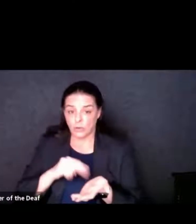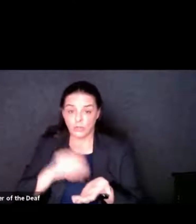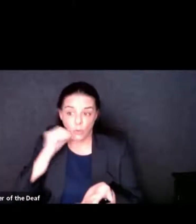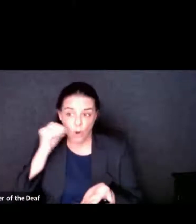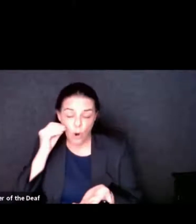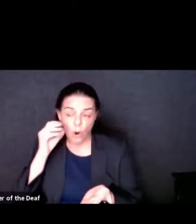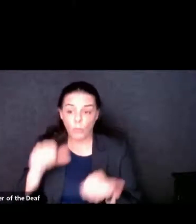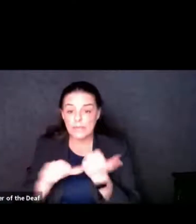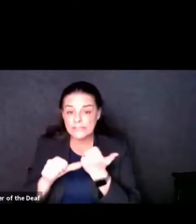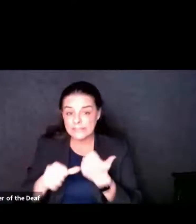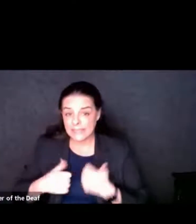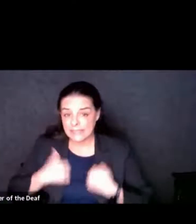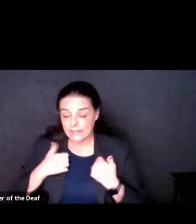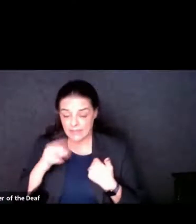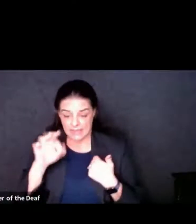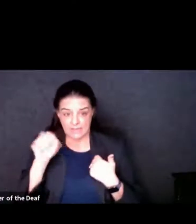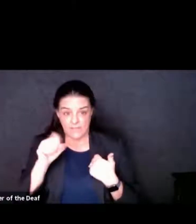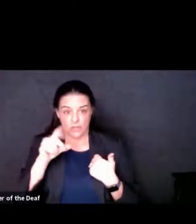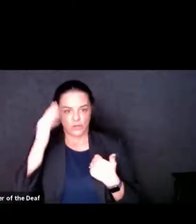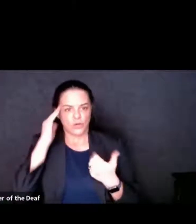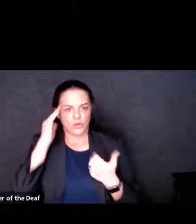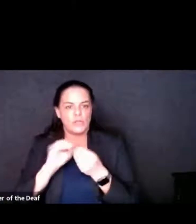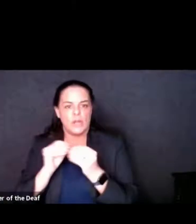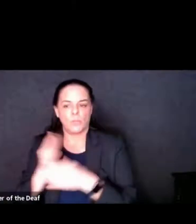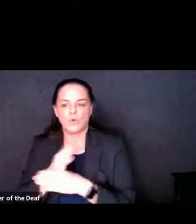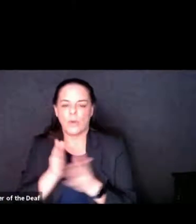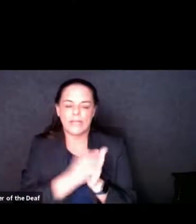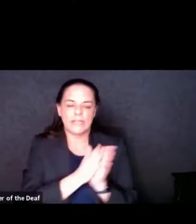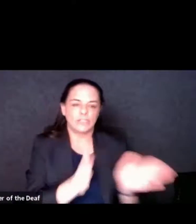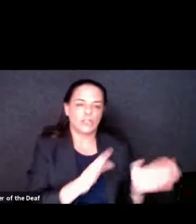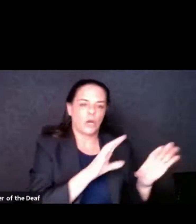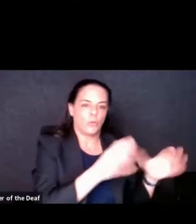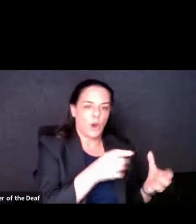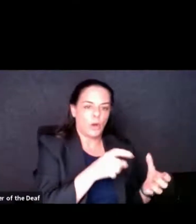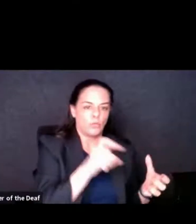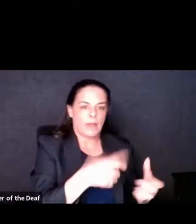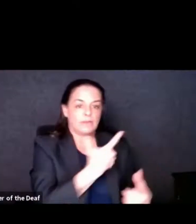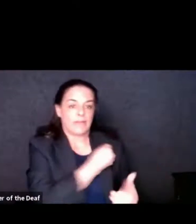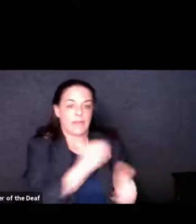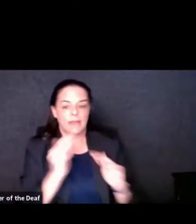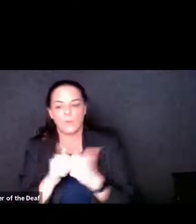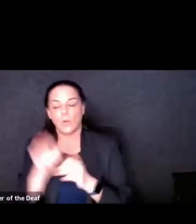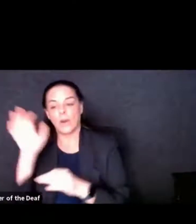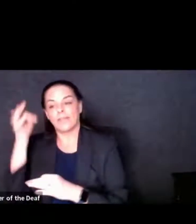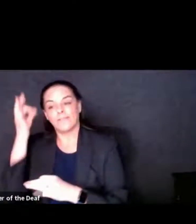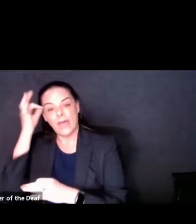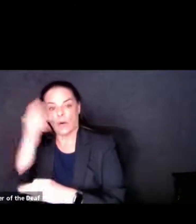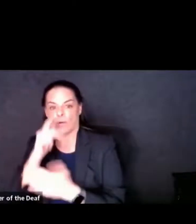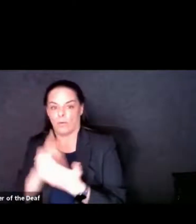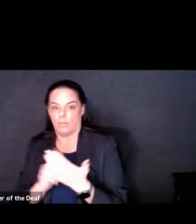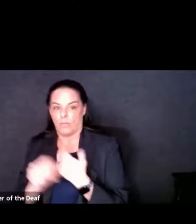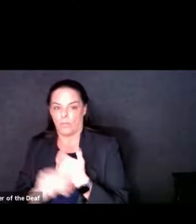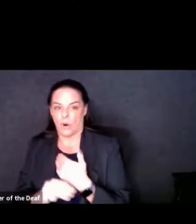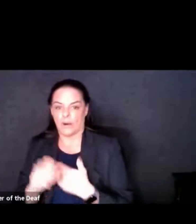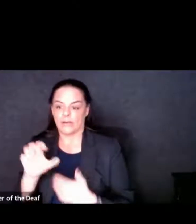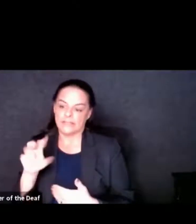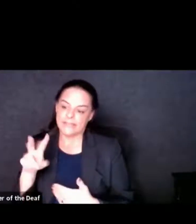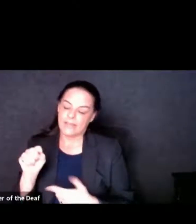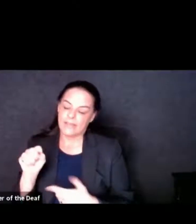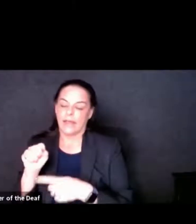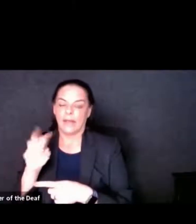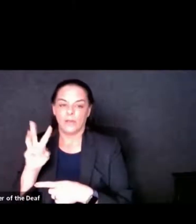so, do you know what the breakdown is between general population that you have to vaccinate versus the federal programs that CVS or Walgreens are doing